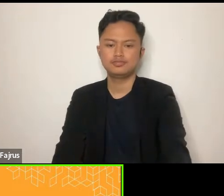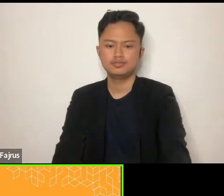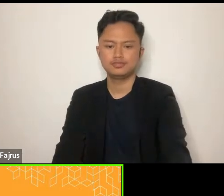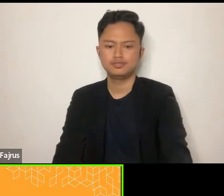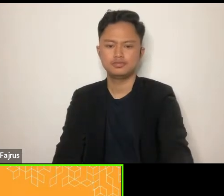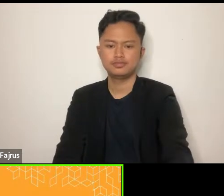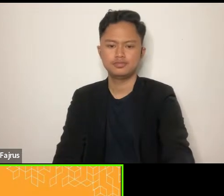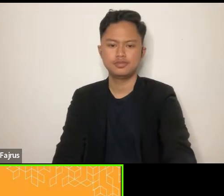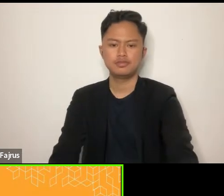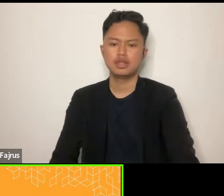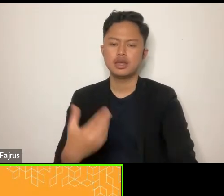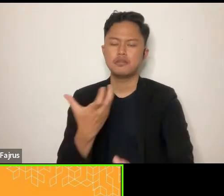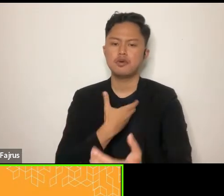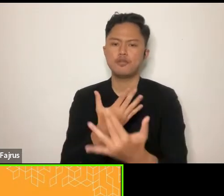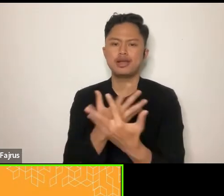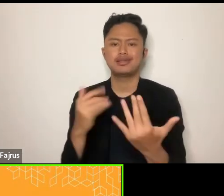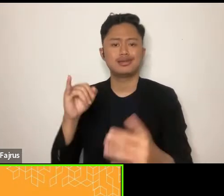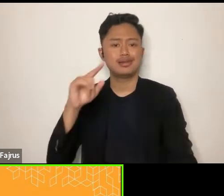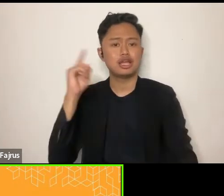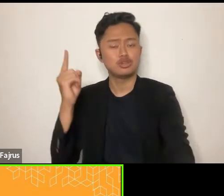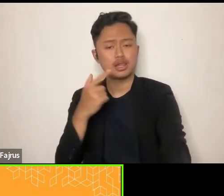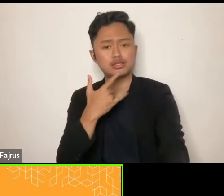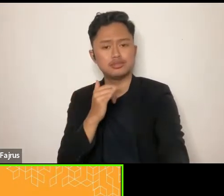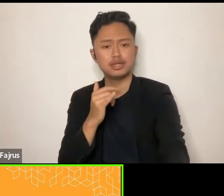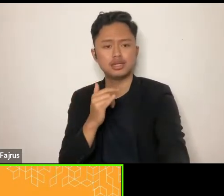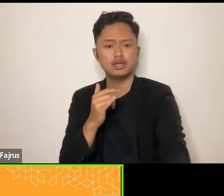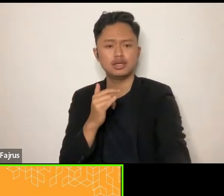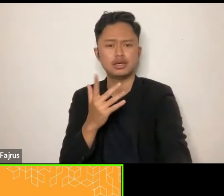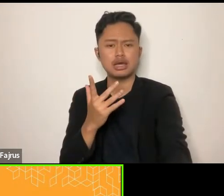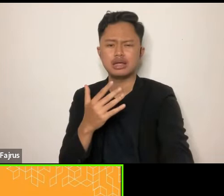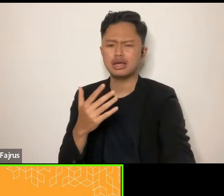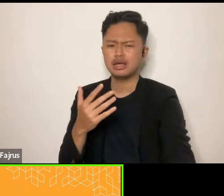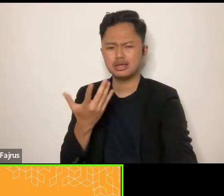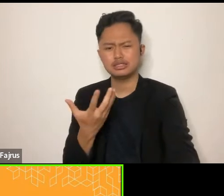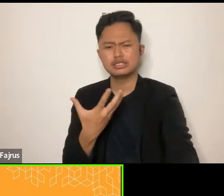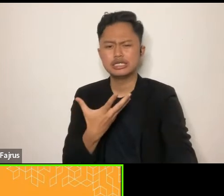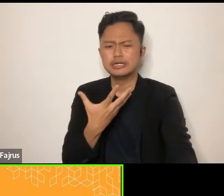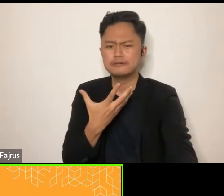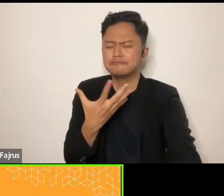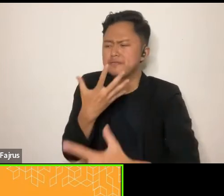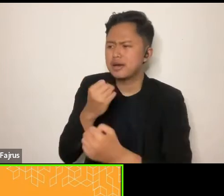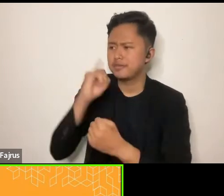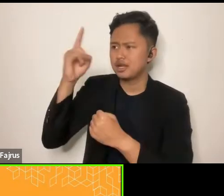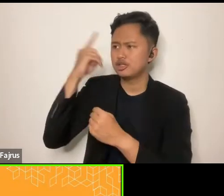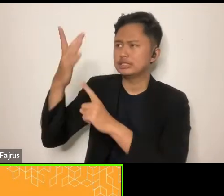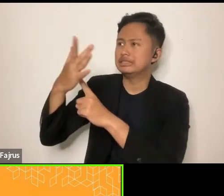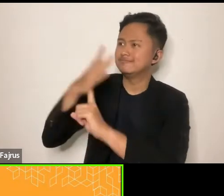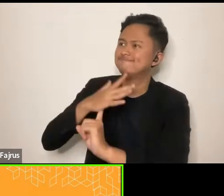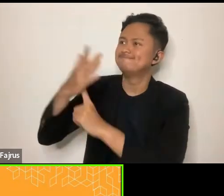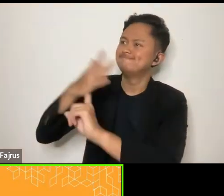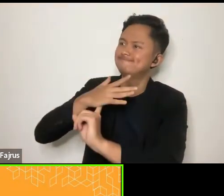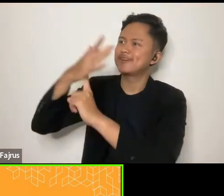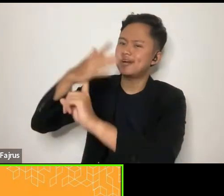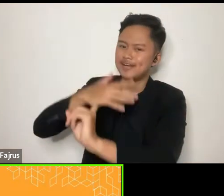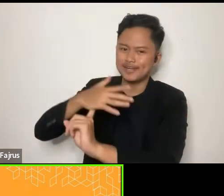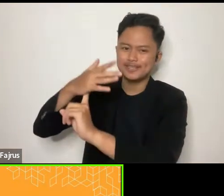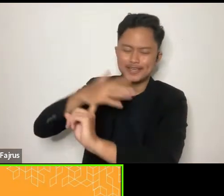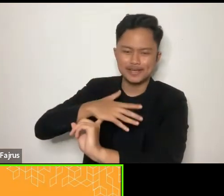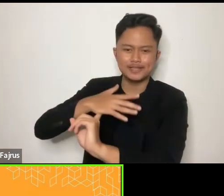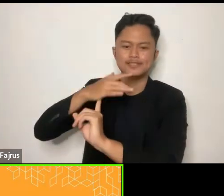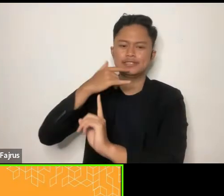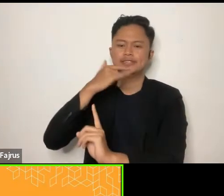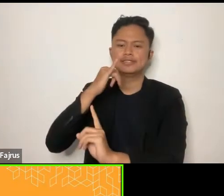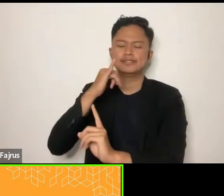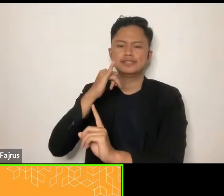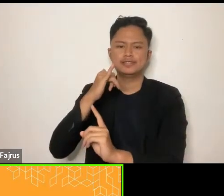international community to put pressure on the Indonesian government to open access to the international